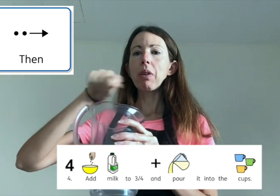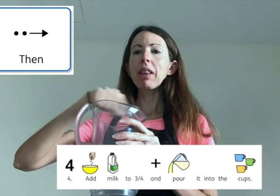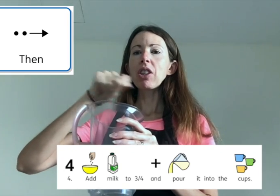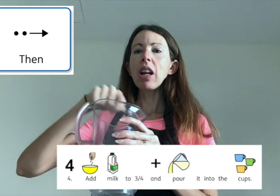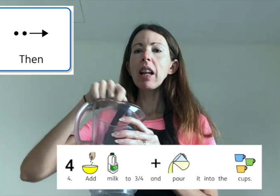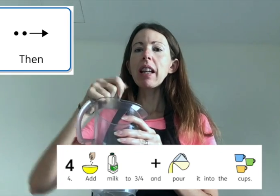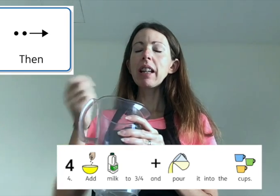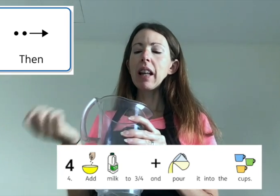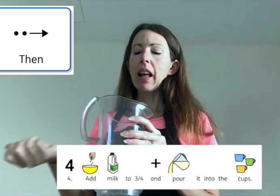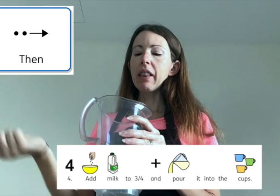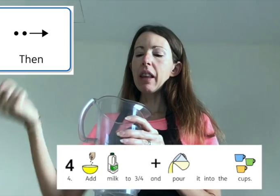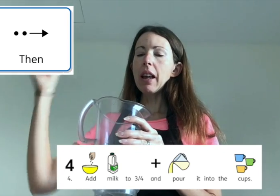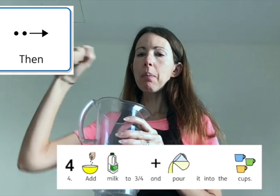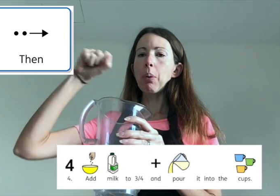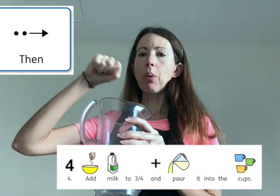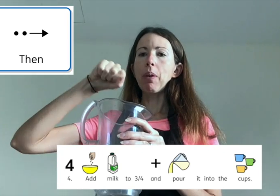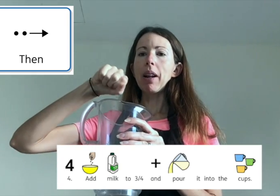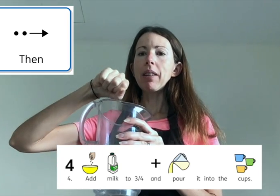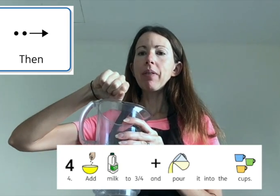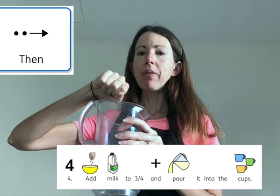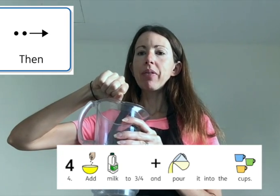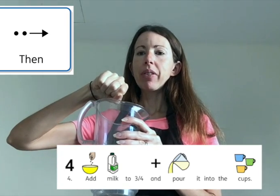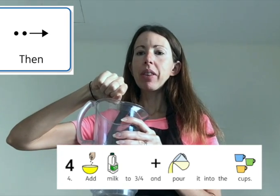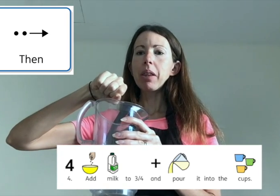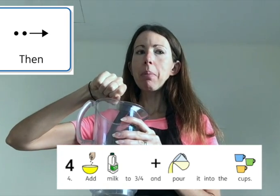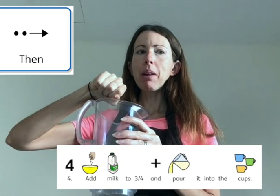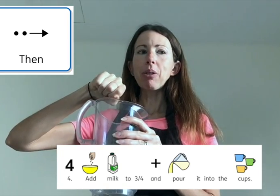the jelly and then pour in the milk.